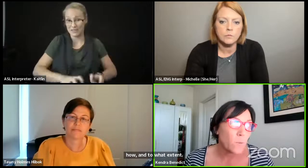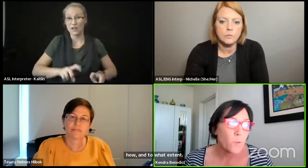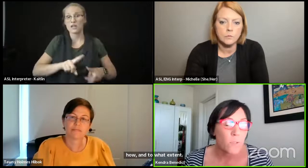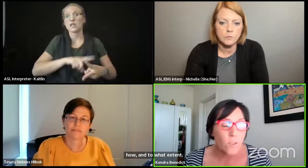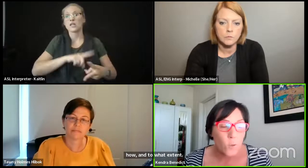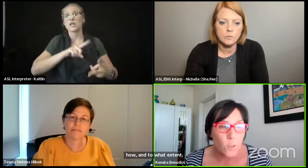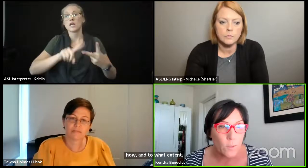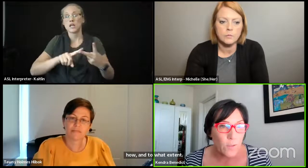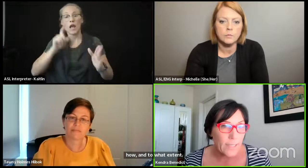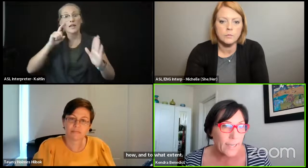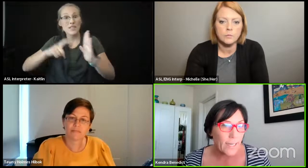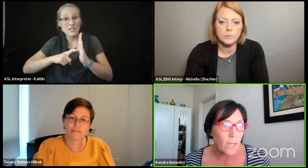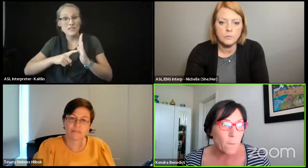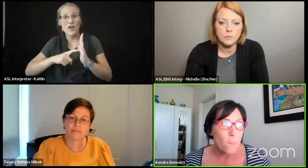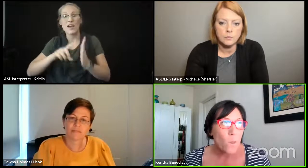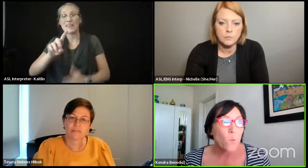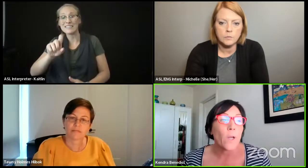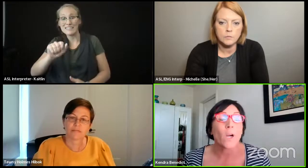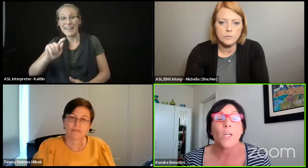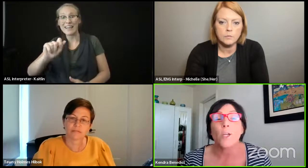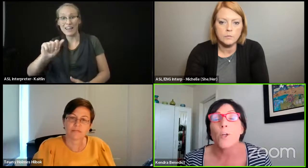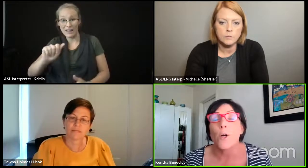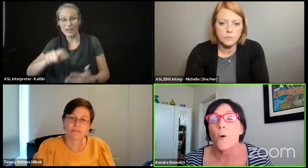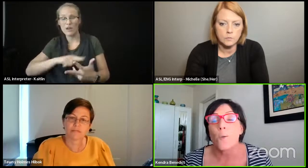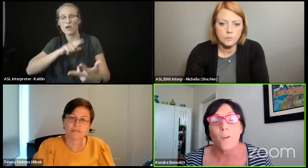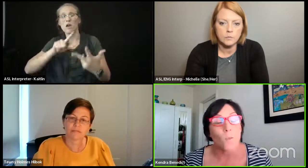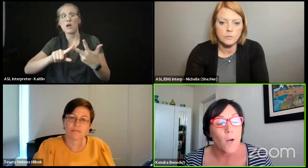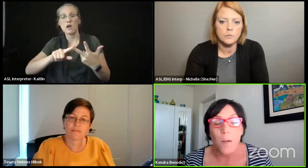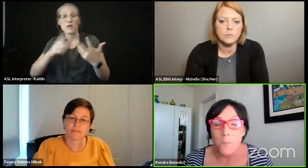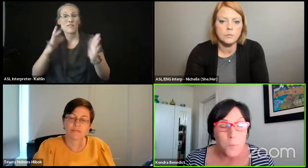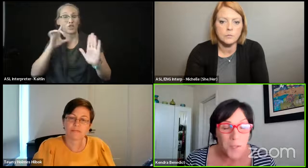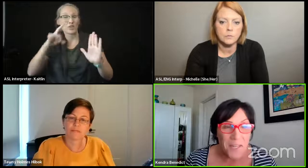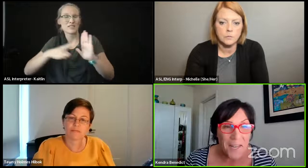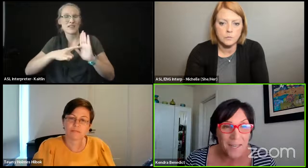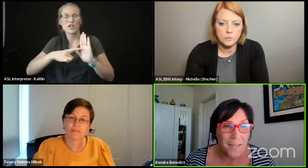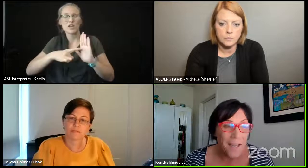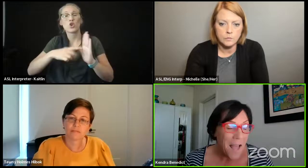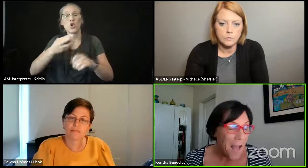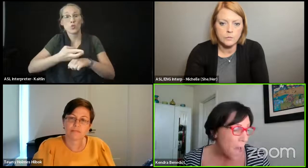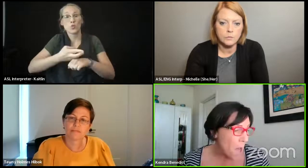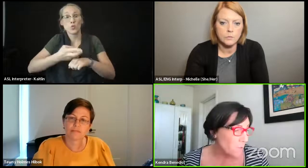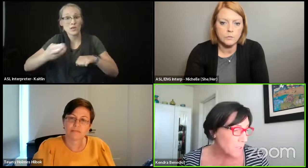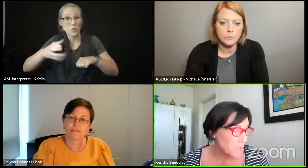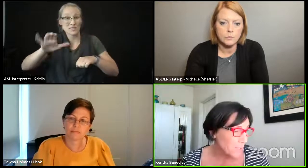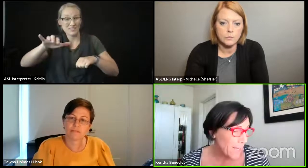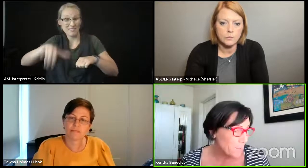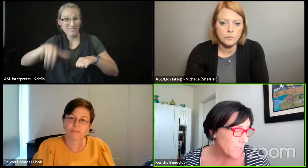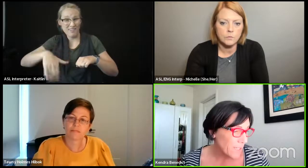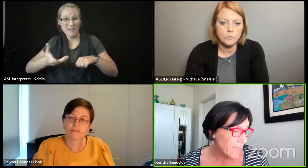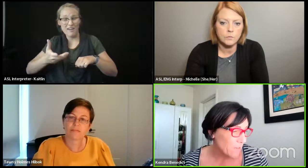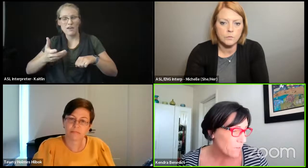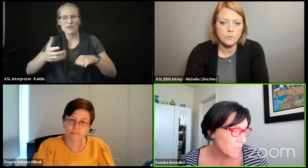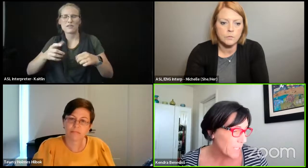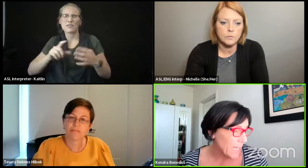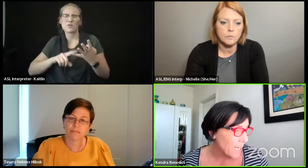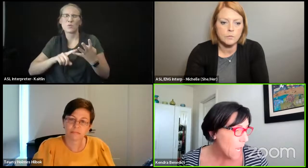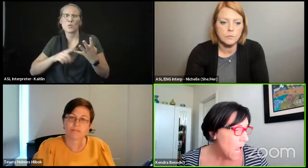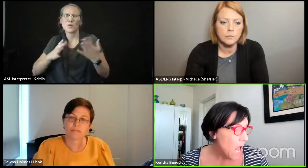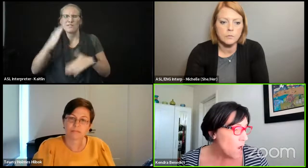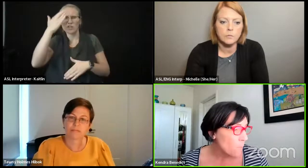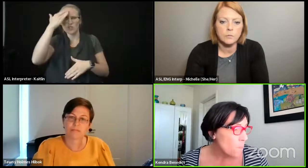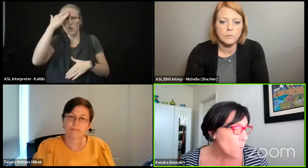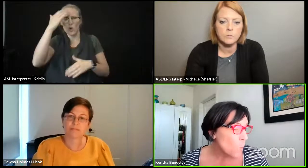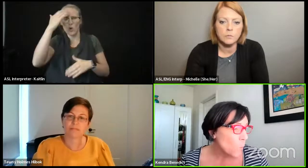identified possible resources for the data. We already know there's problems with the data, with its reliability and